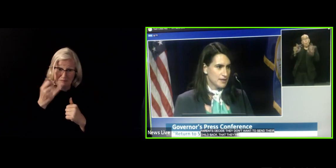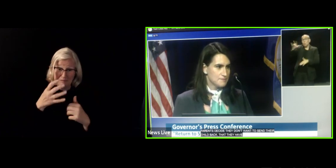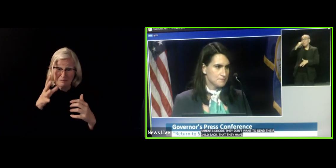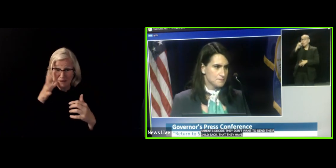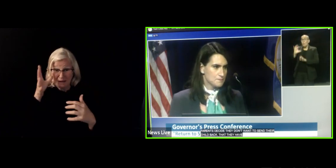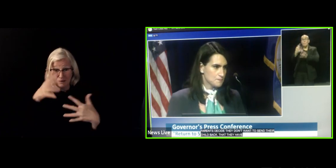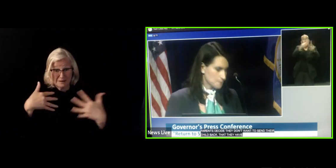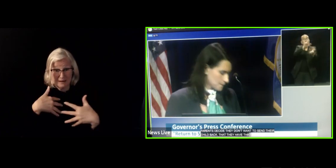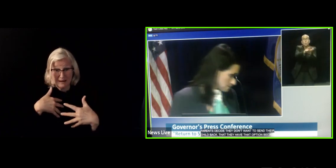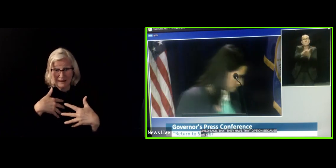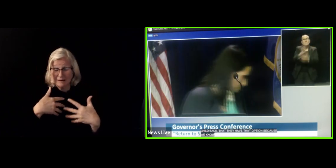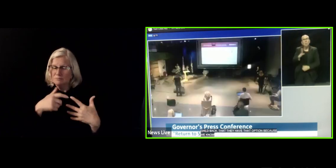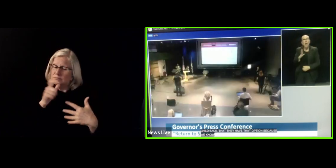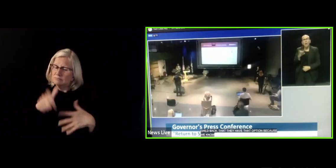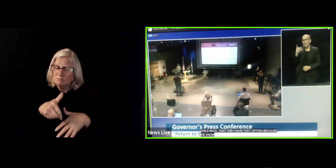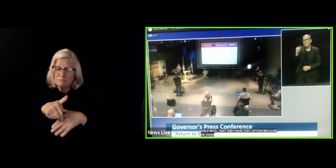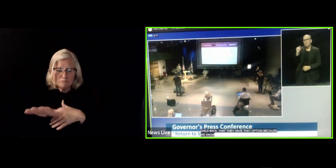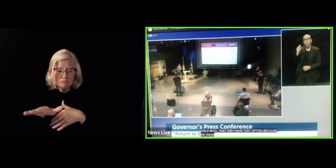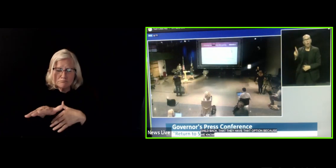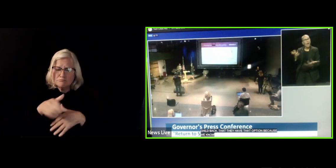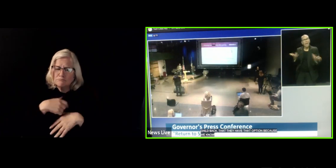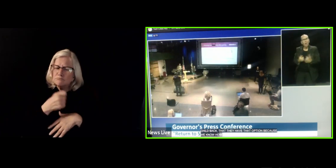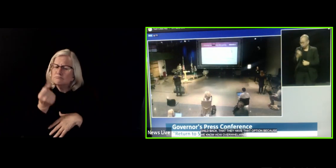be. Let me ask,